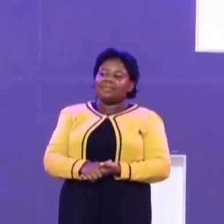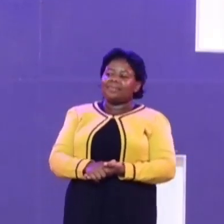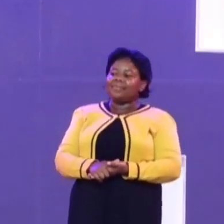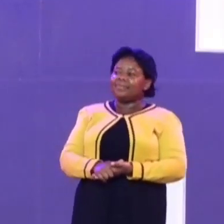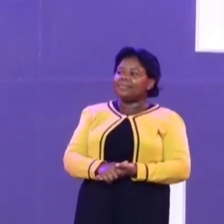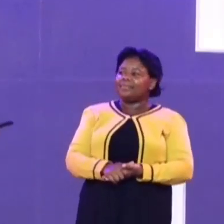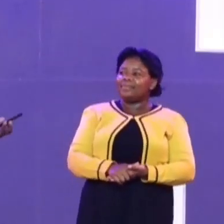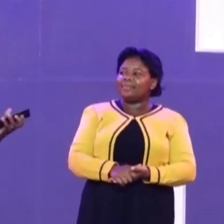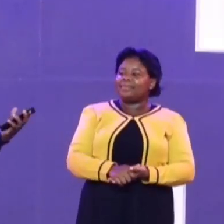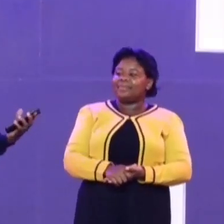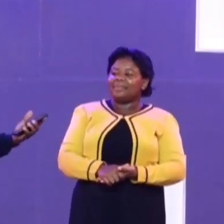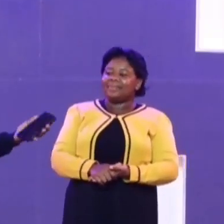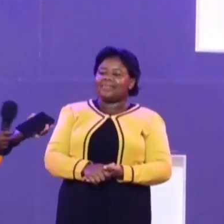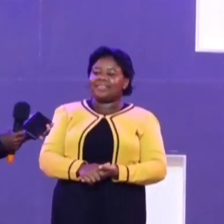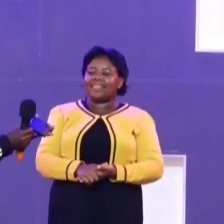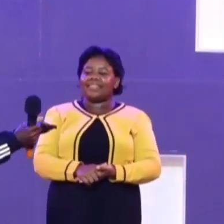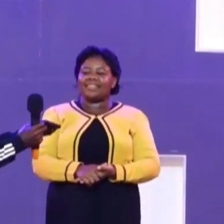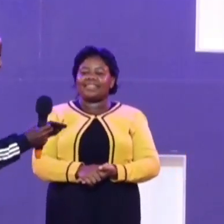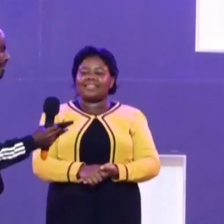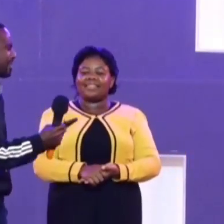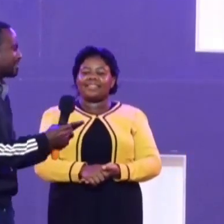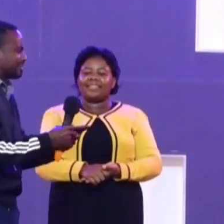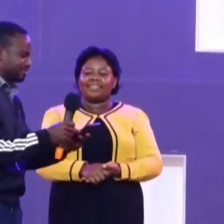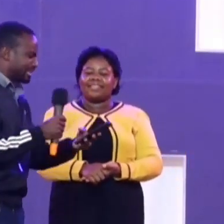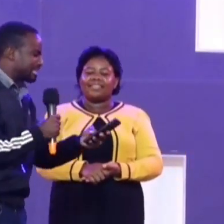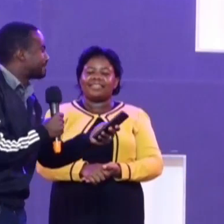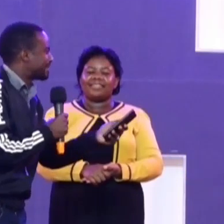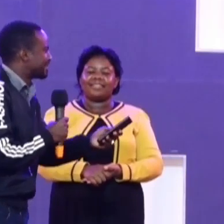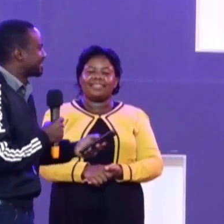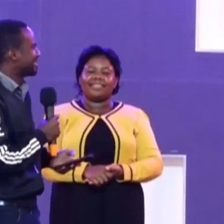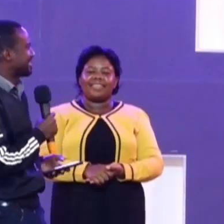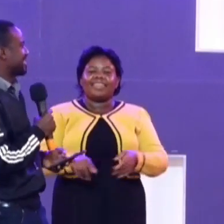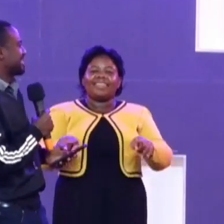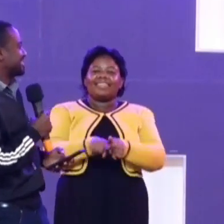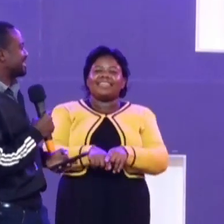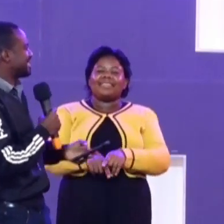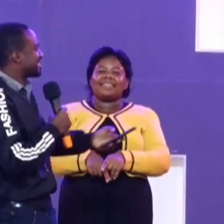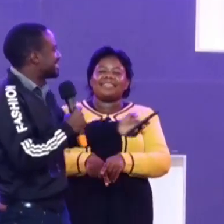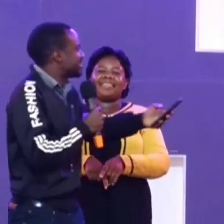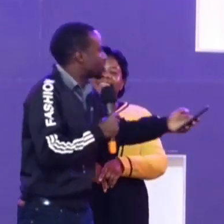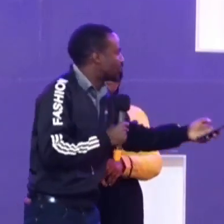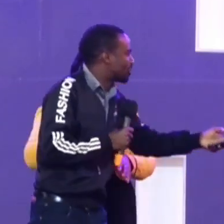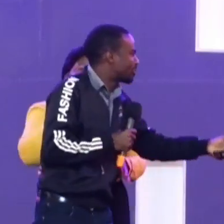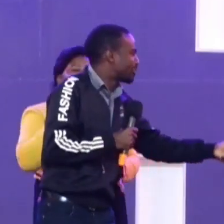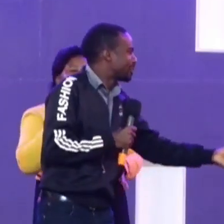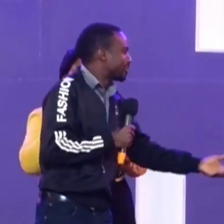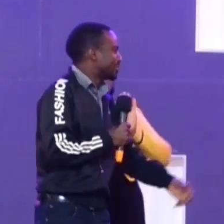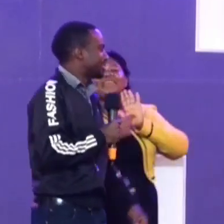Ato kujije yoku mubantu awo. Kugamba bajirave. Ntisi ya senti